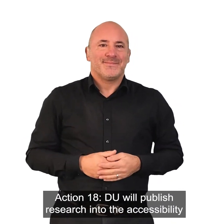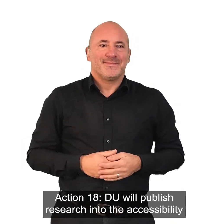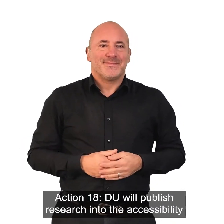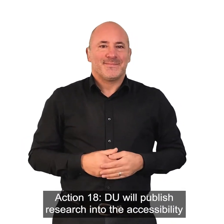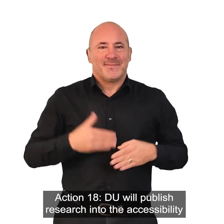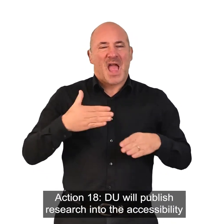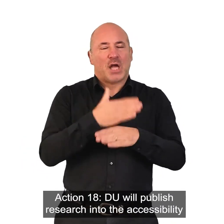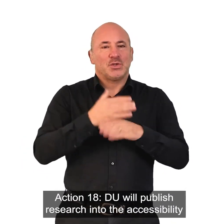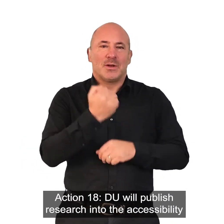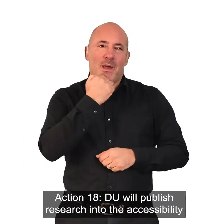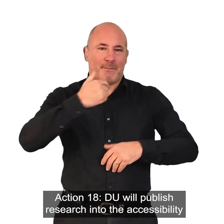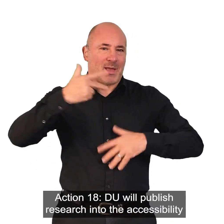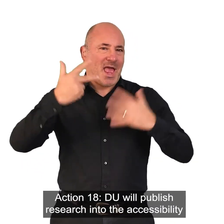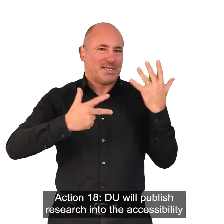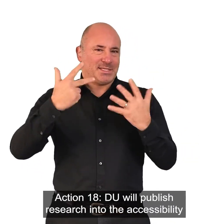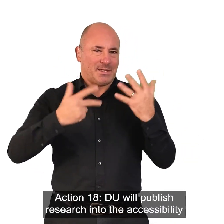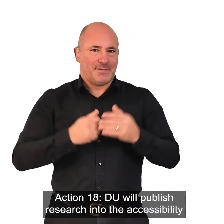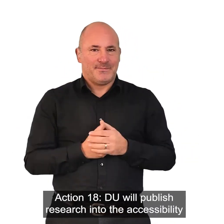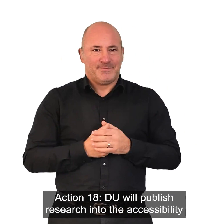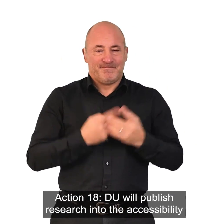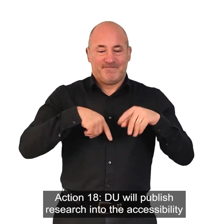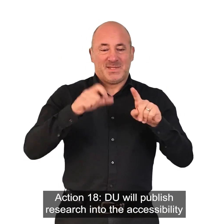Action 18. DU will publish